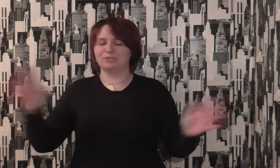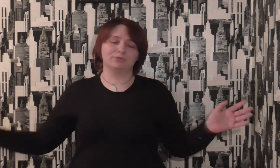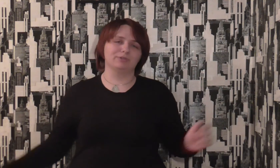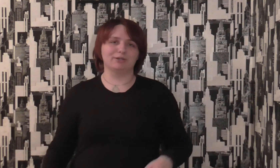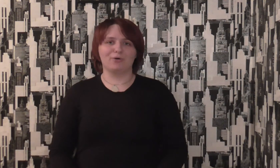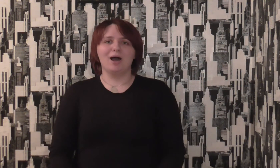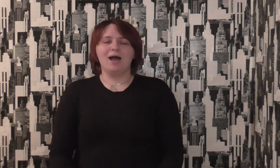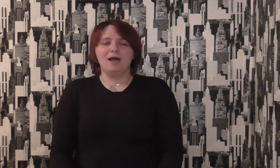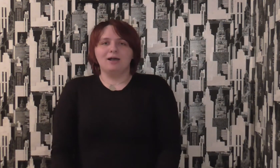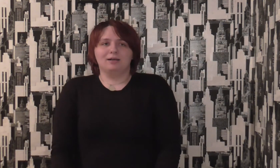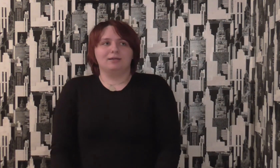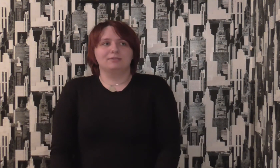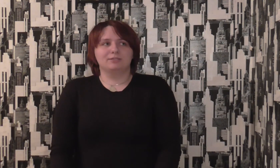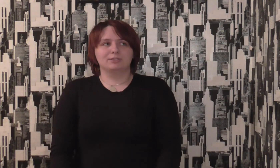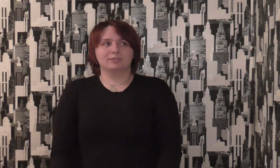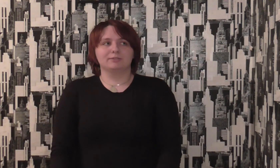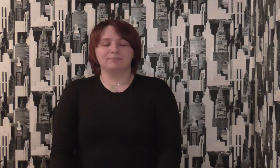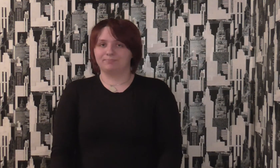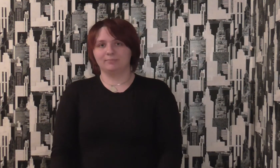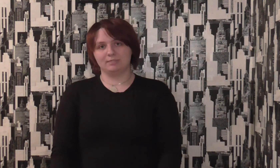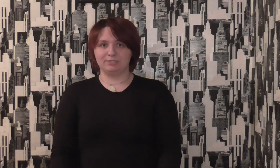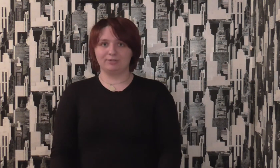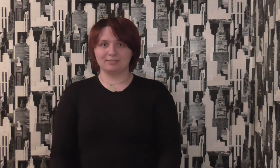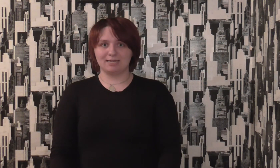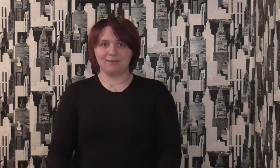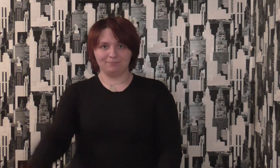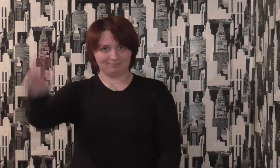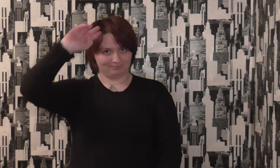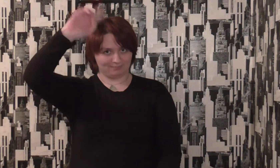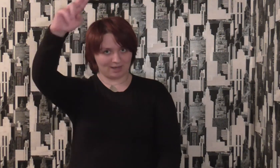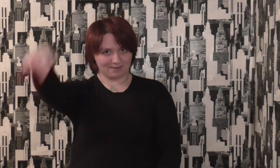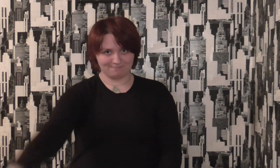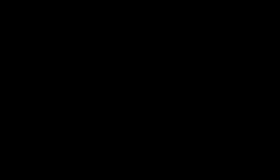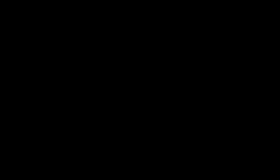don't really know. And see you next time. Bye.